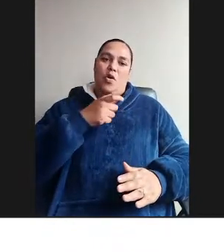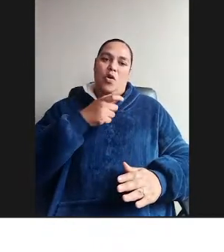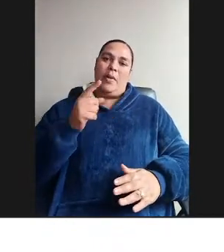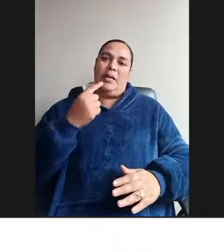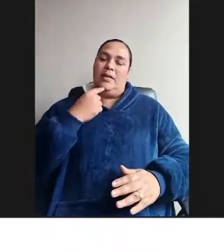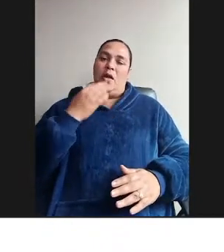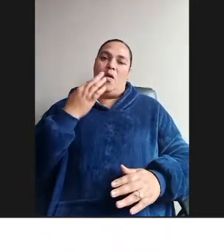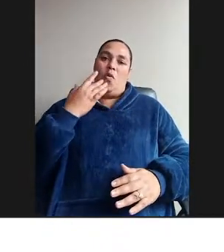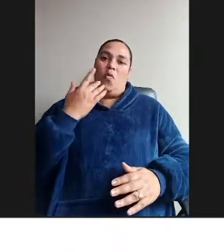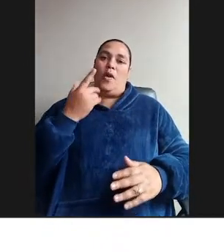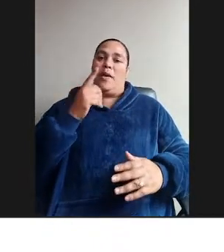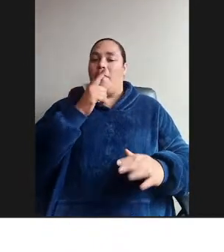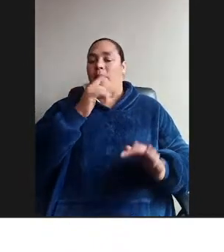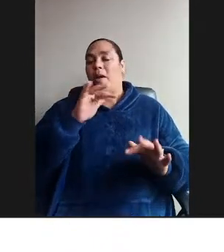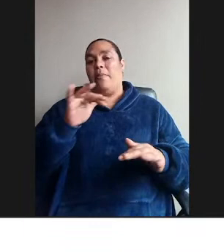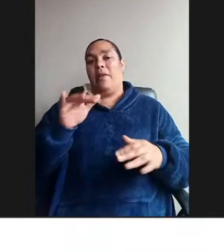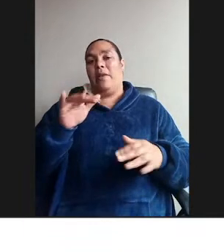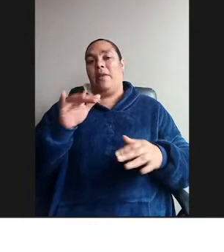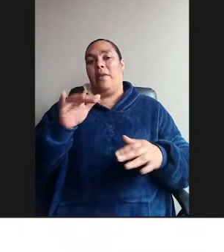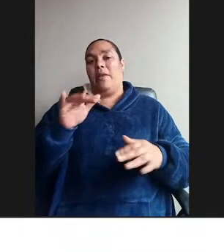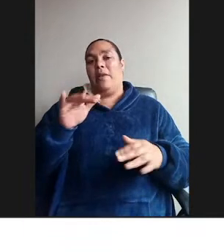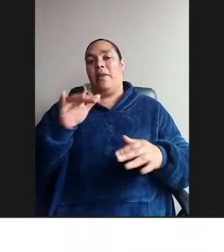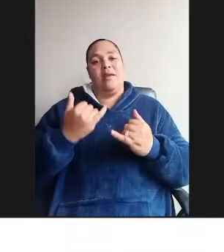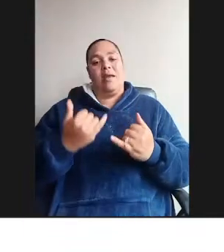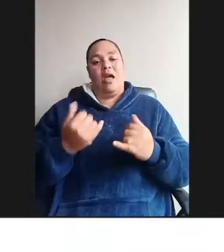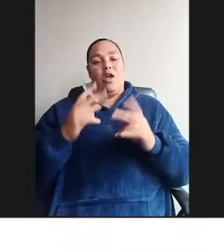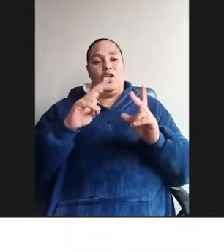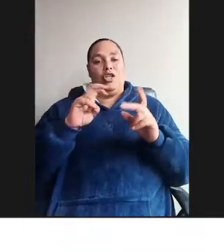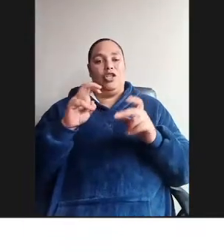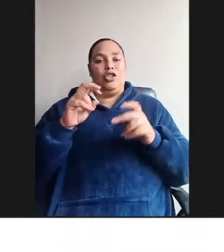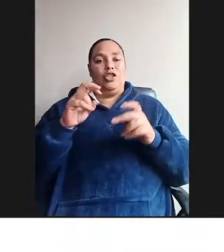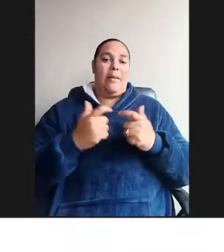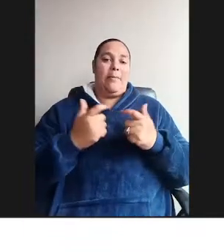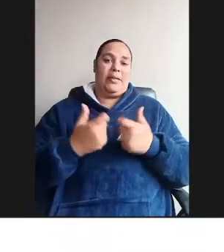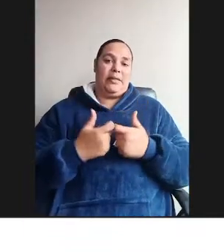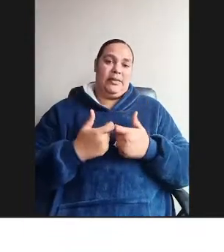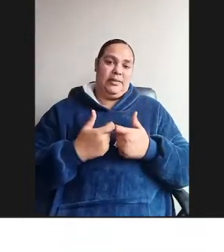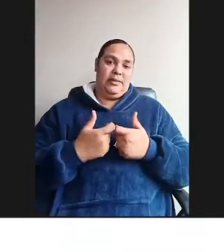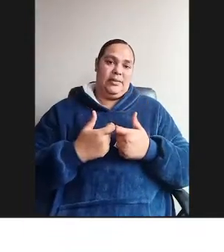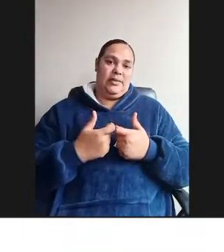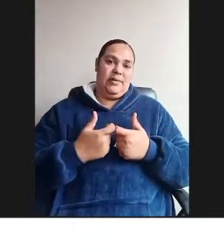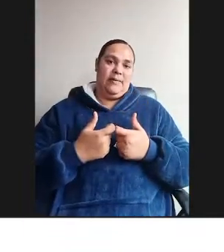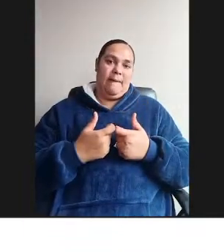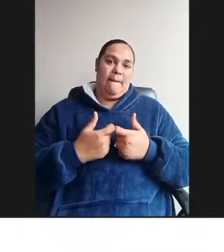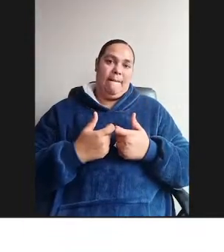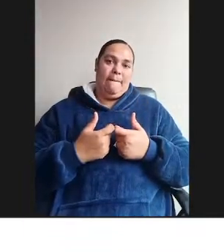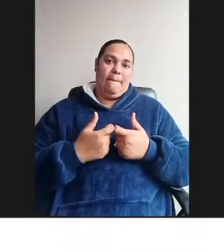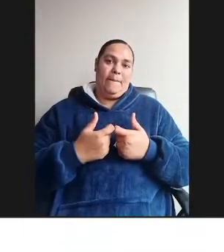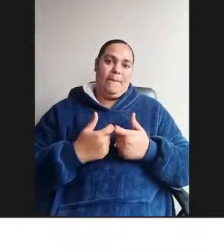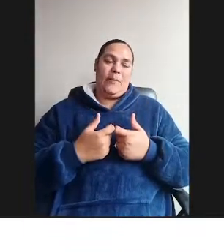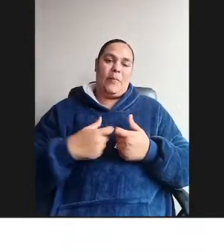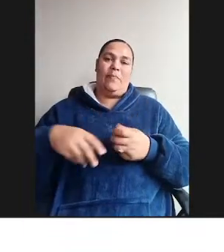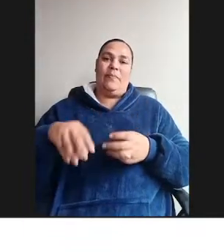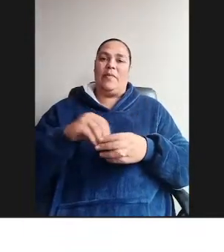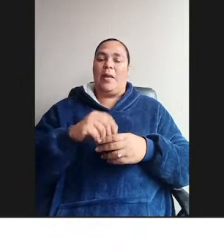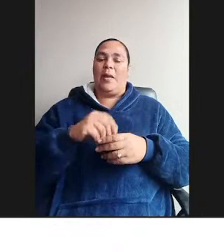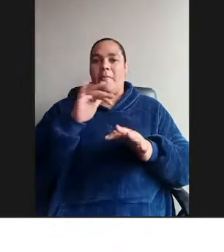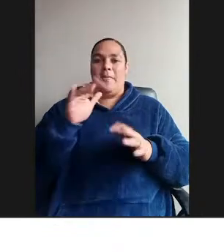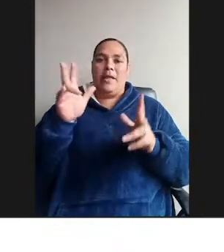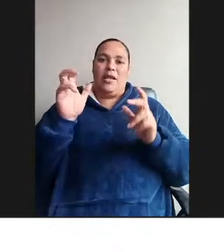public participation in the current issues in committees in relation to public hearings, I think